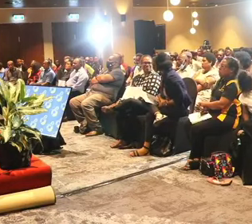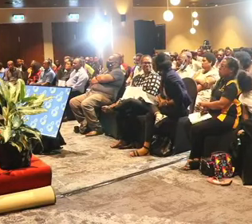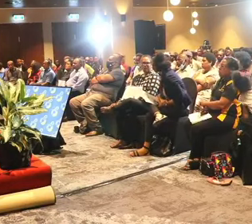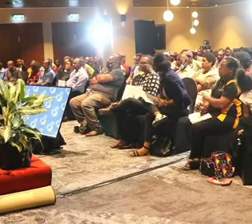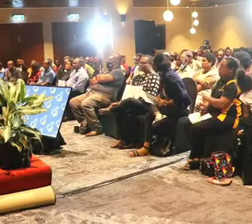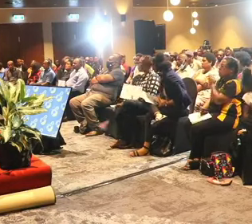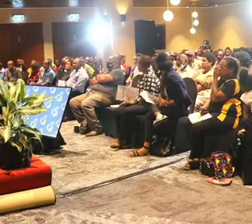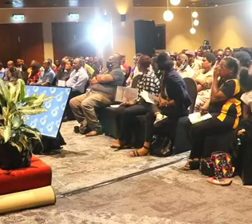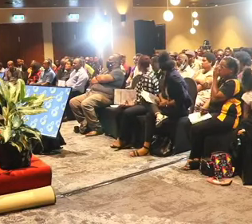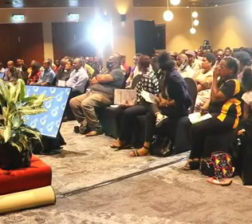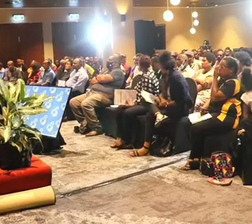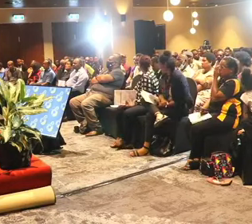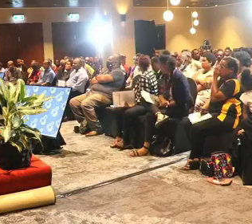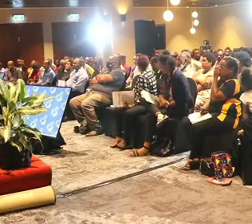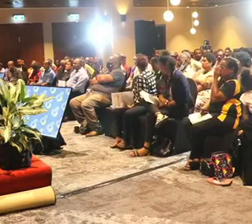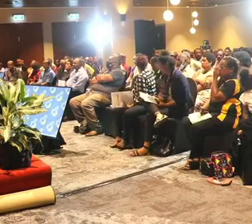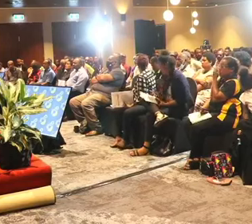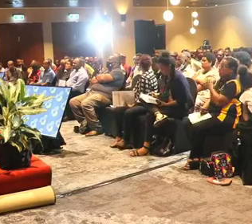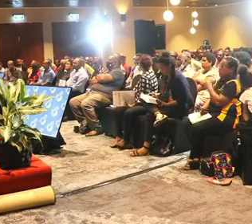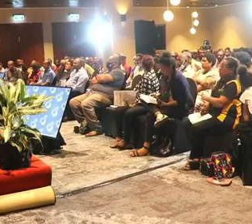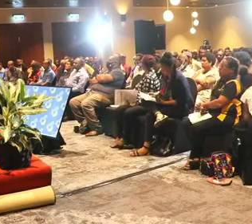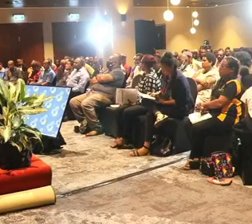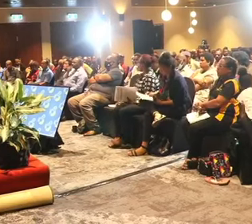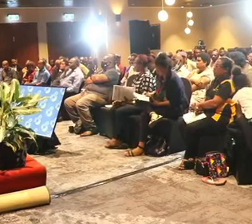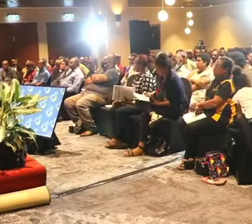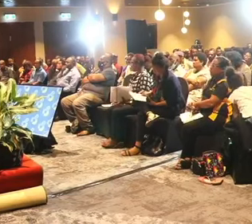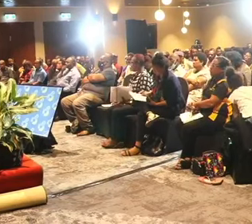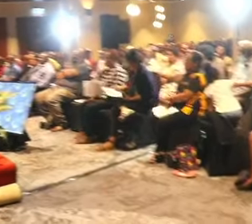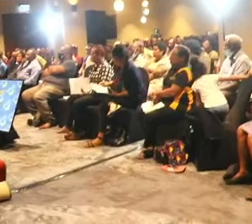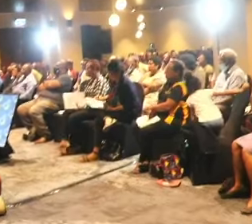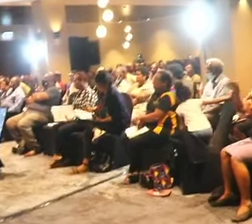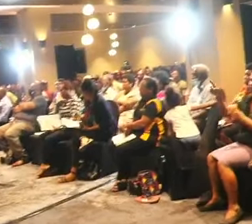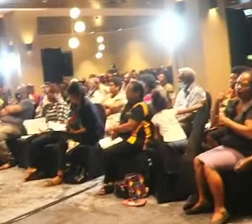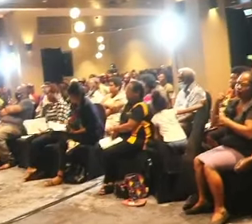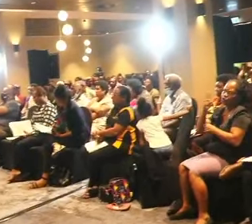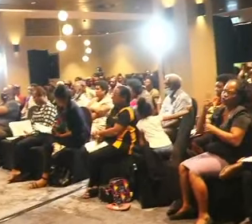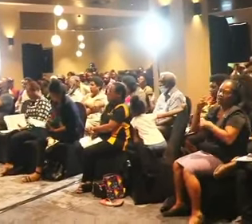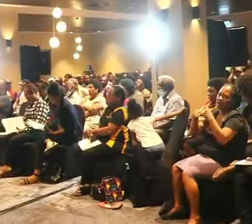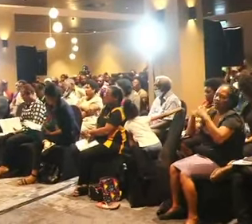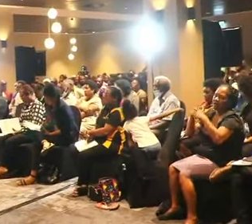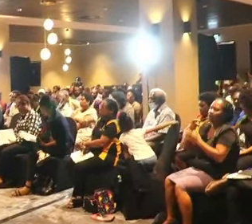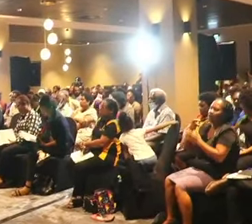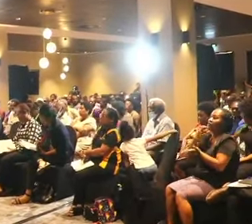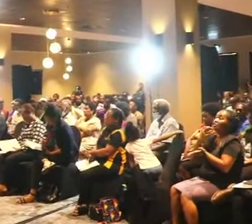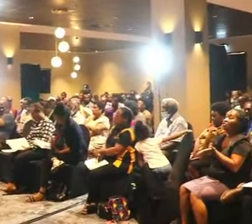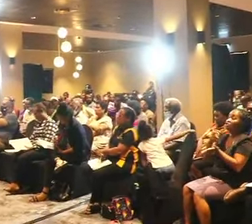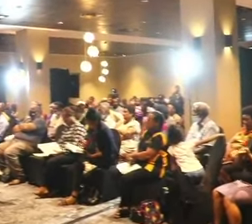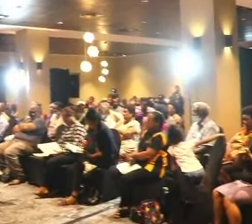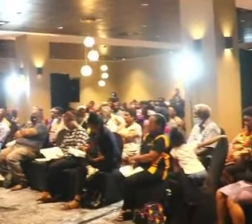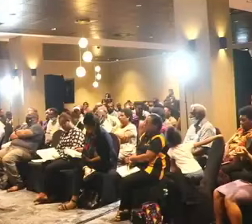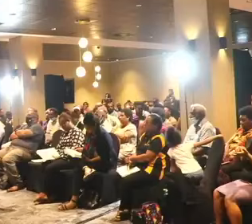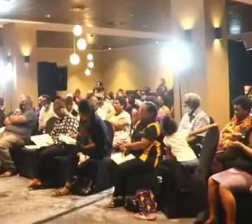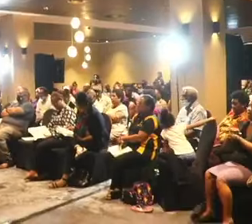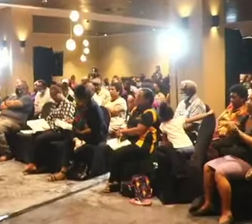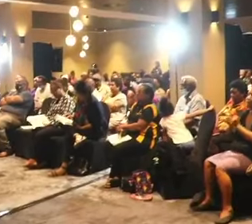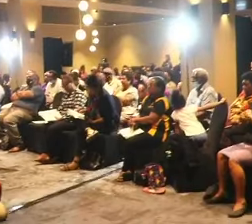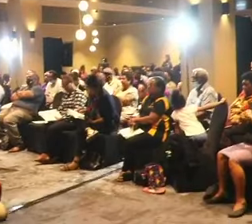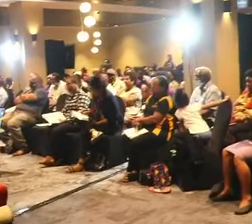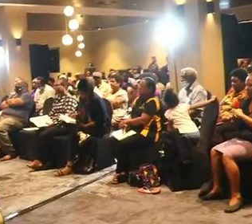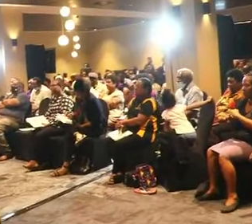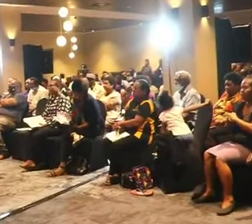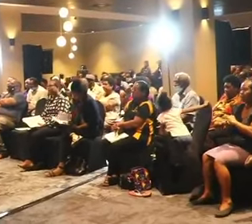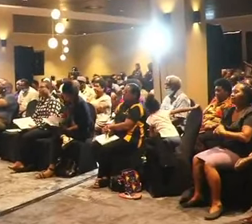and you mentioned something about registration on companies, and it's a long-term registration that